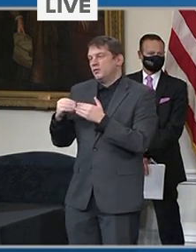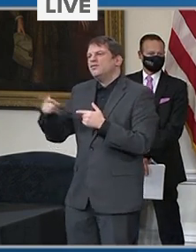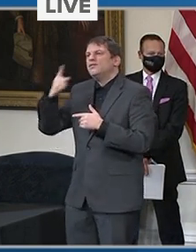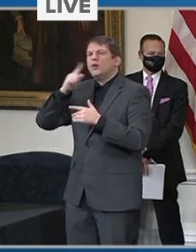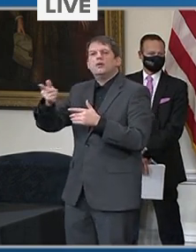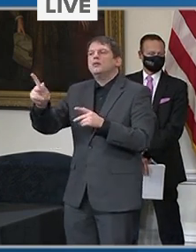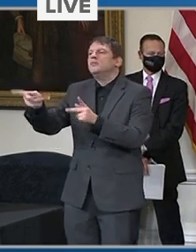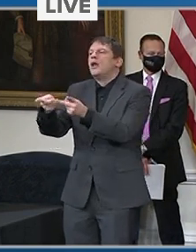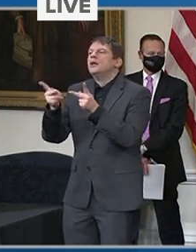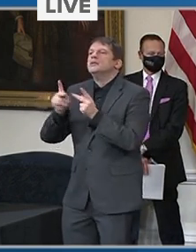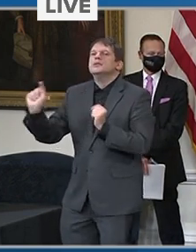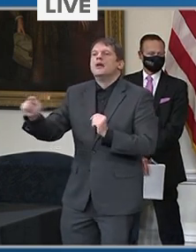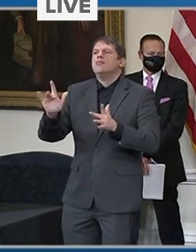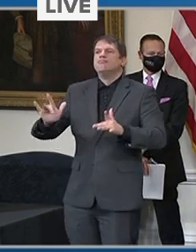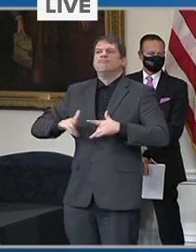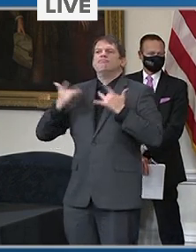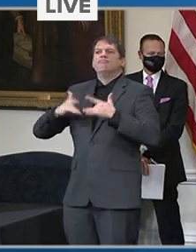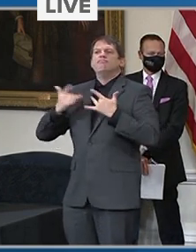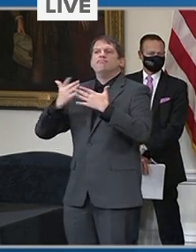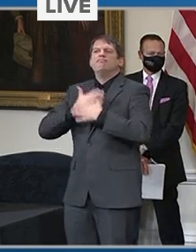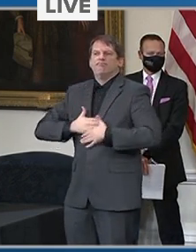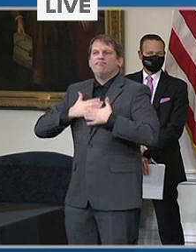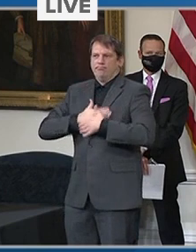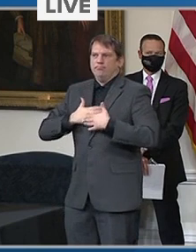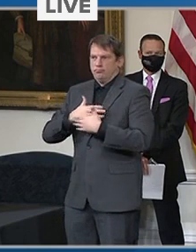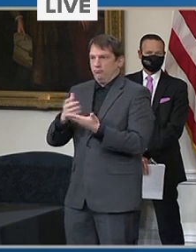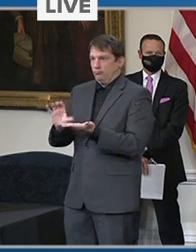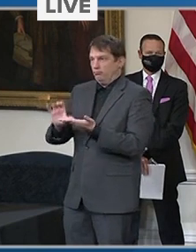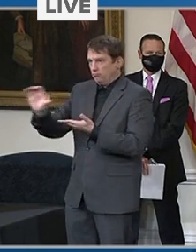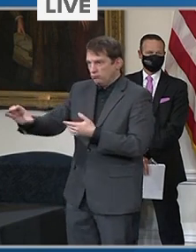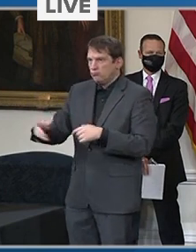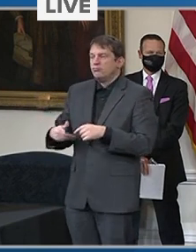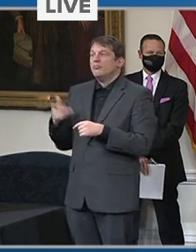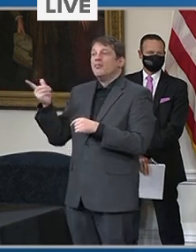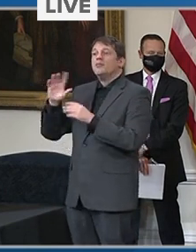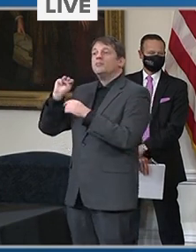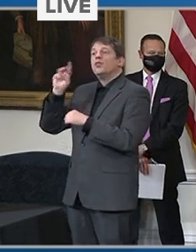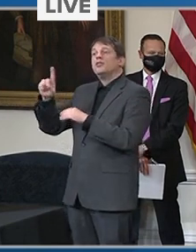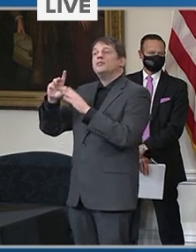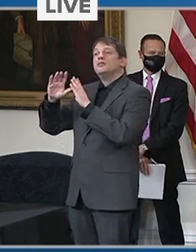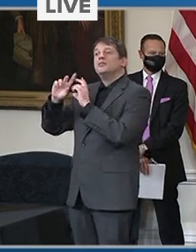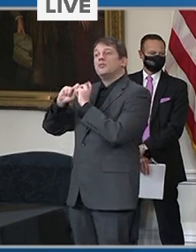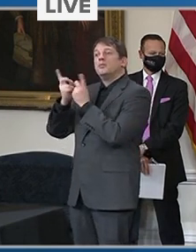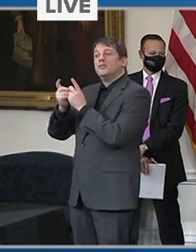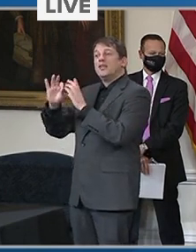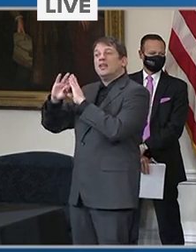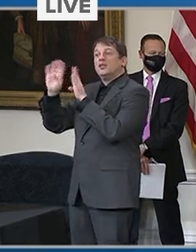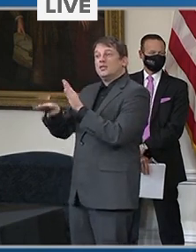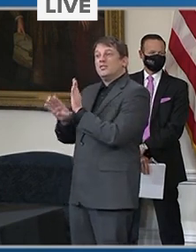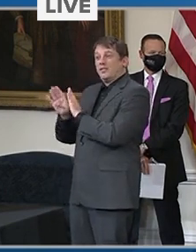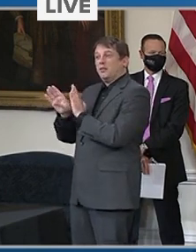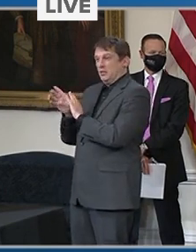Street program at the Maryland Department of Housing and Community Development, bringing that total to $35 million.